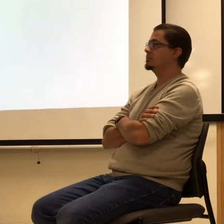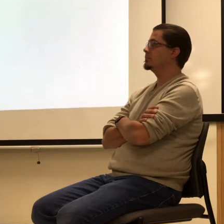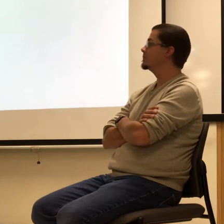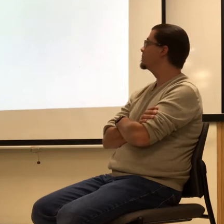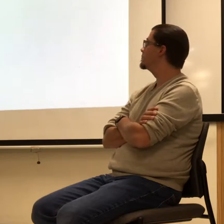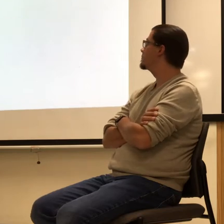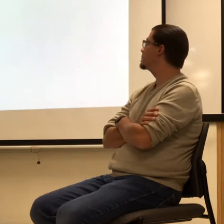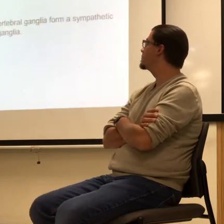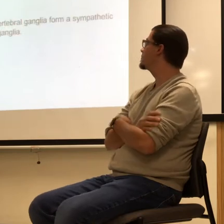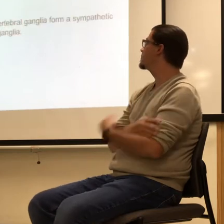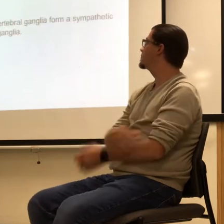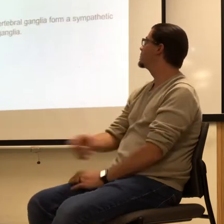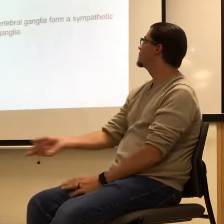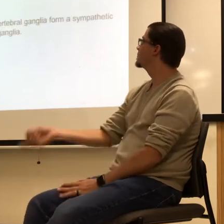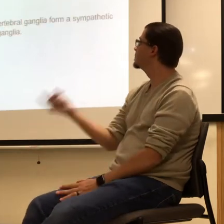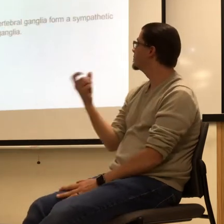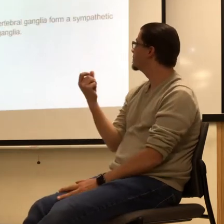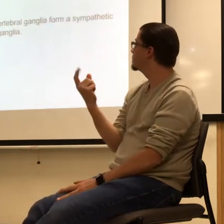And lastly, number 11.